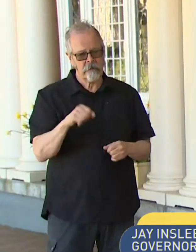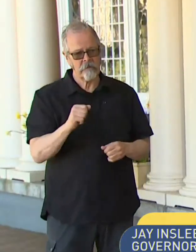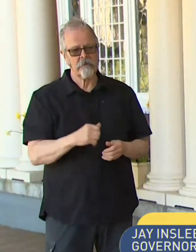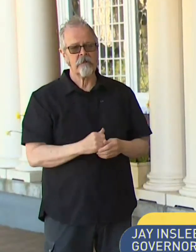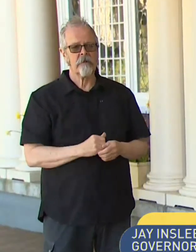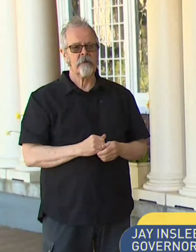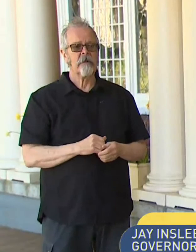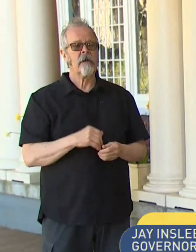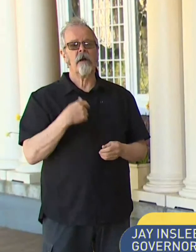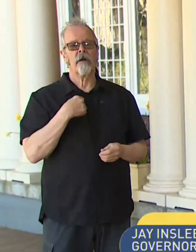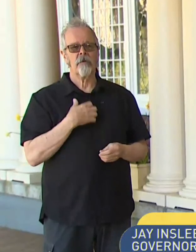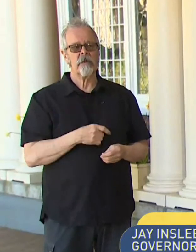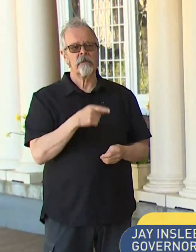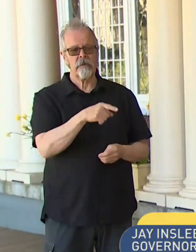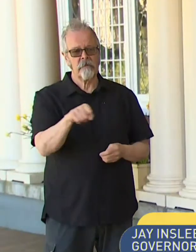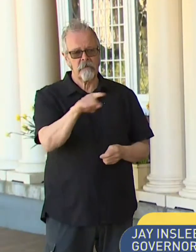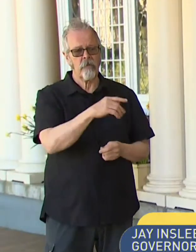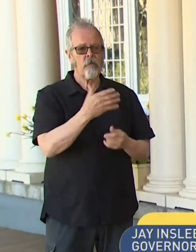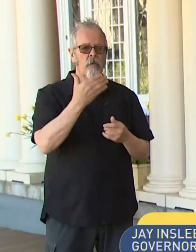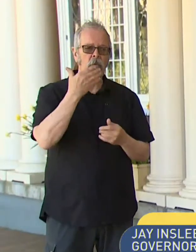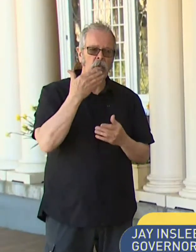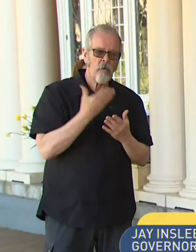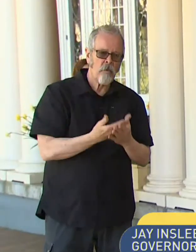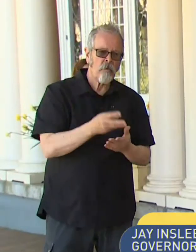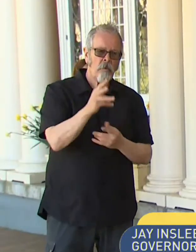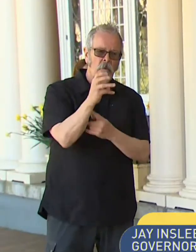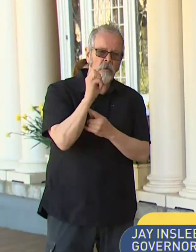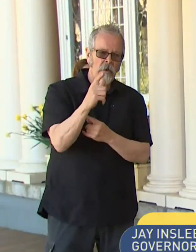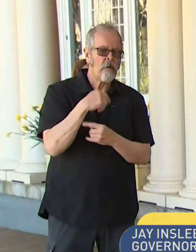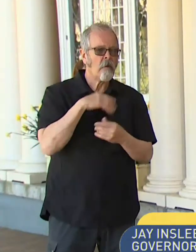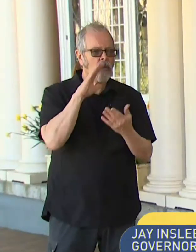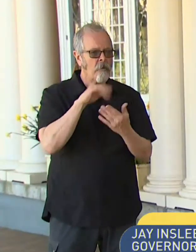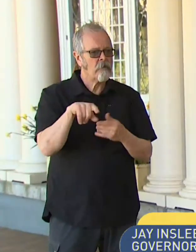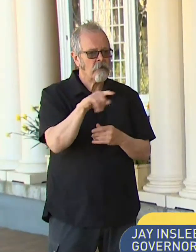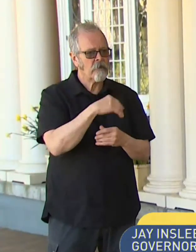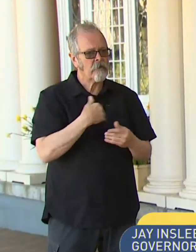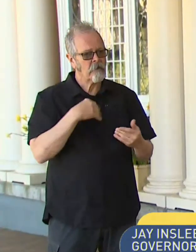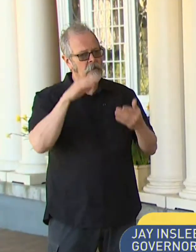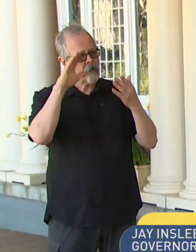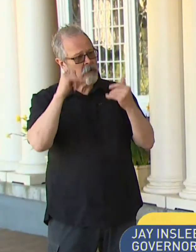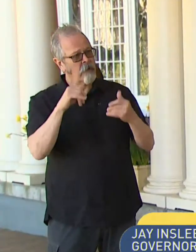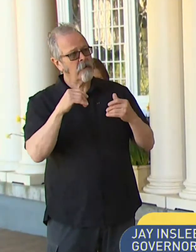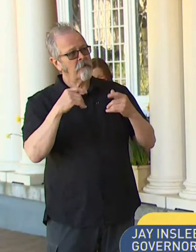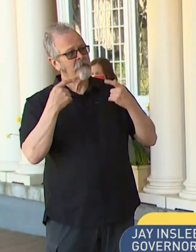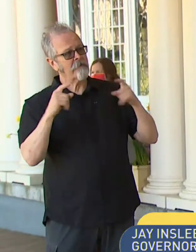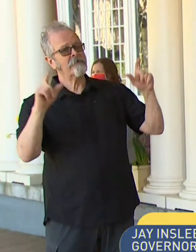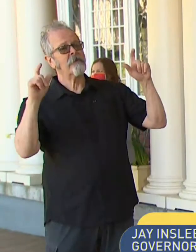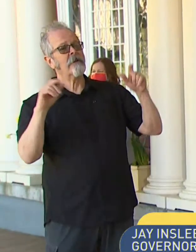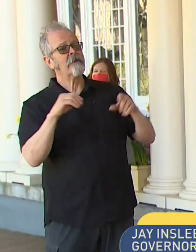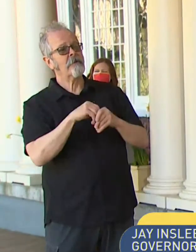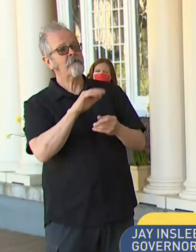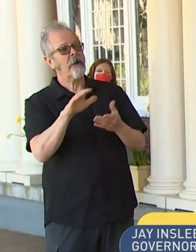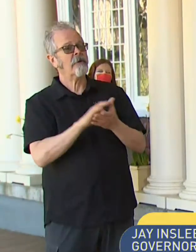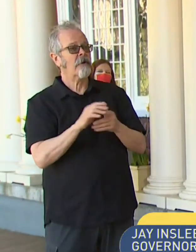well. I hope they have half as much luck in marriage as I have had.